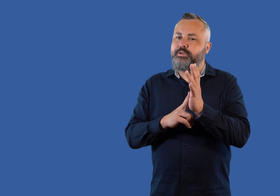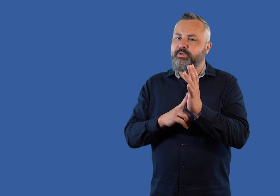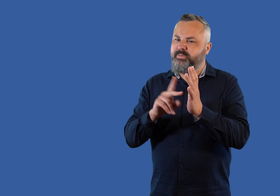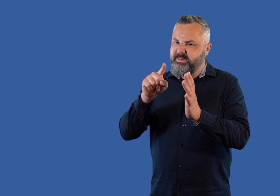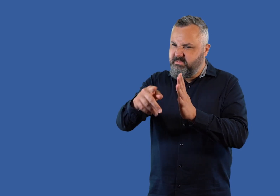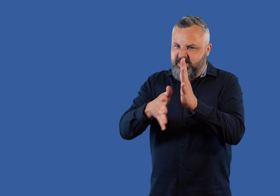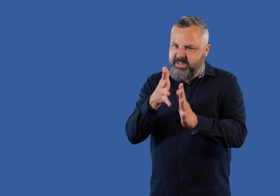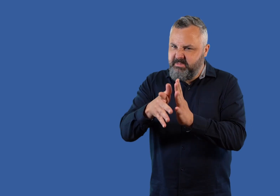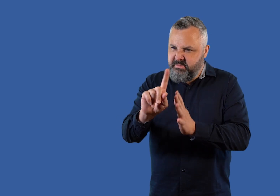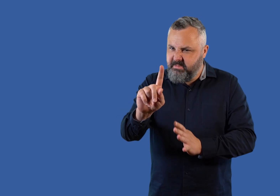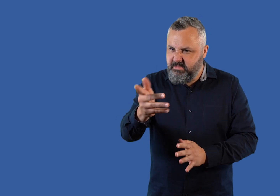What does that mean?